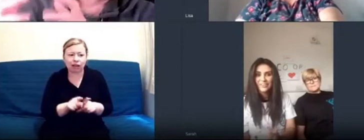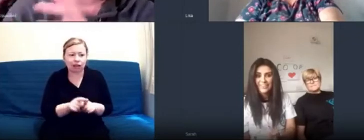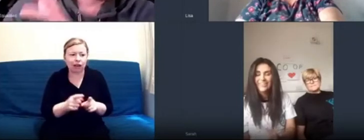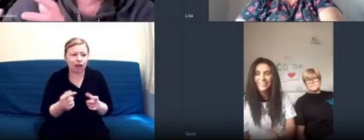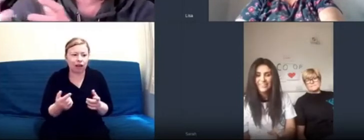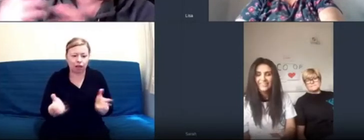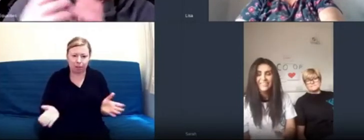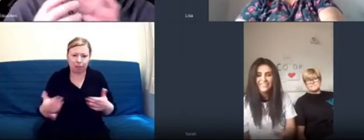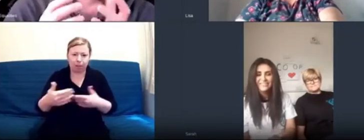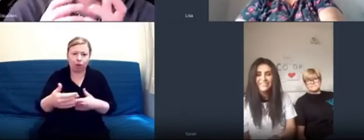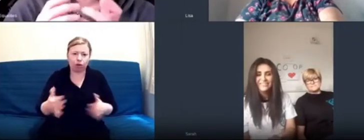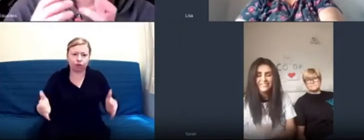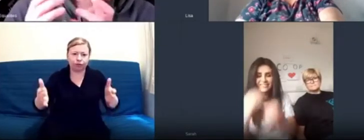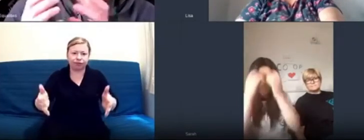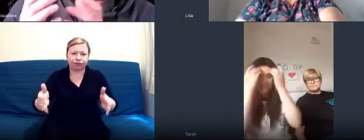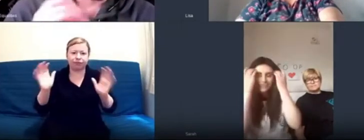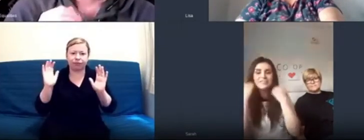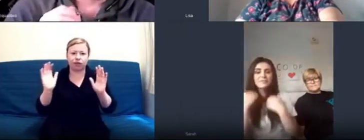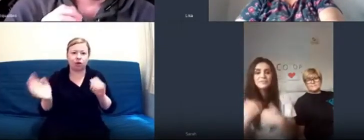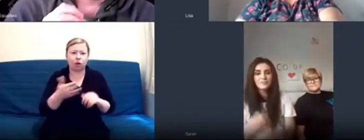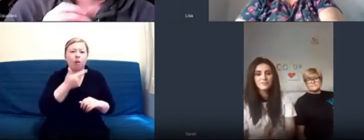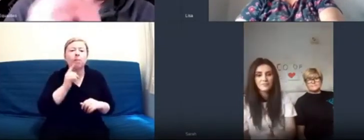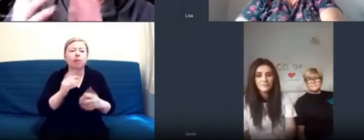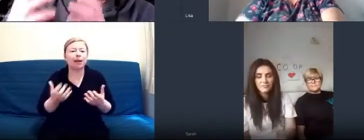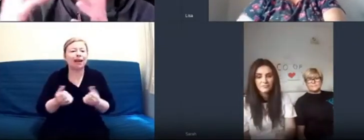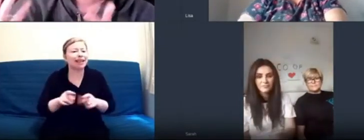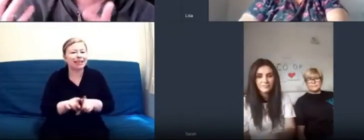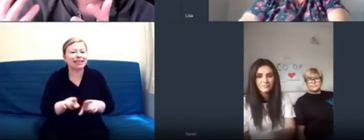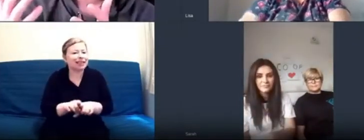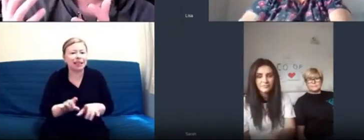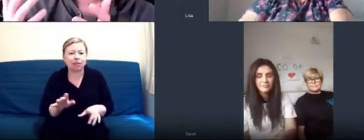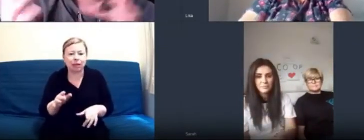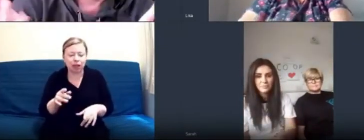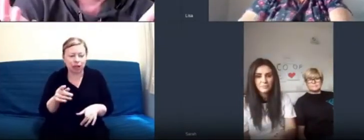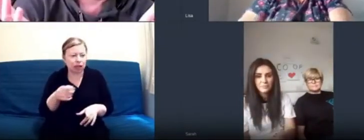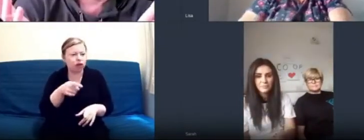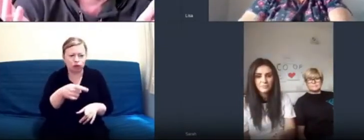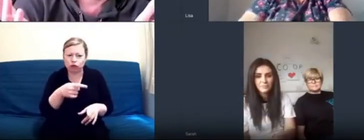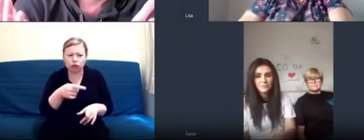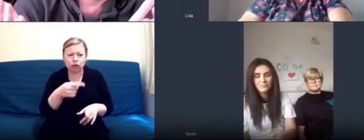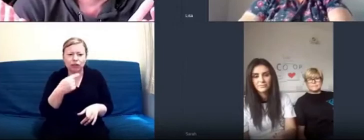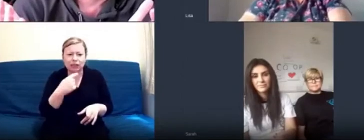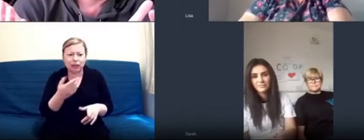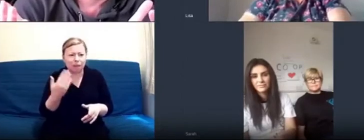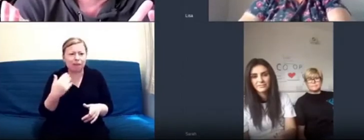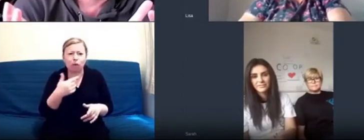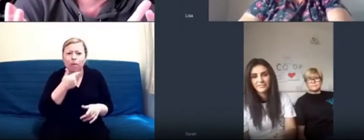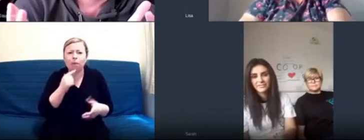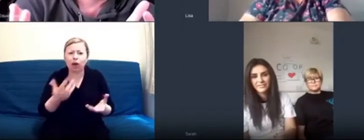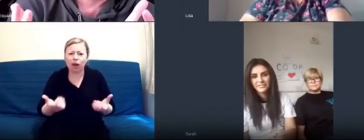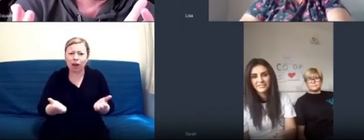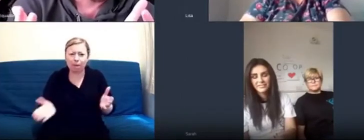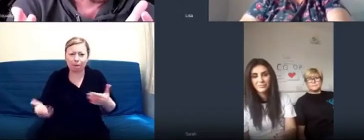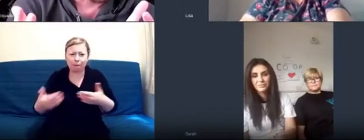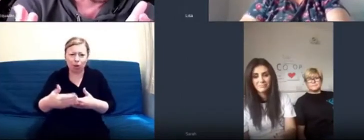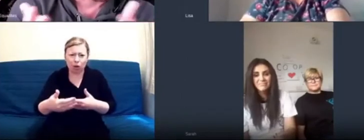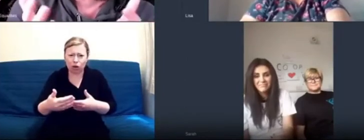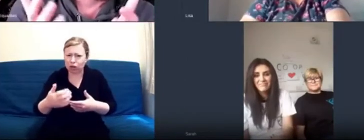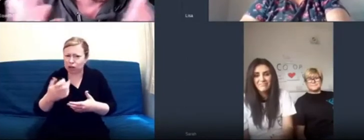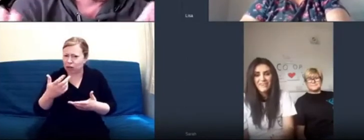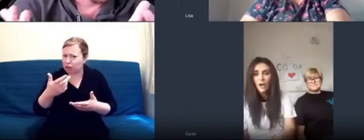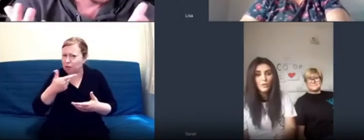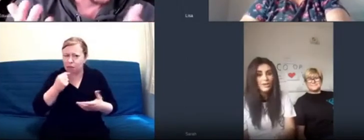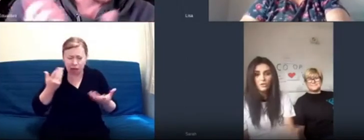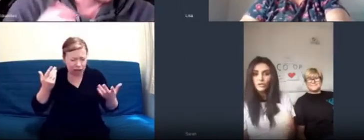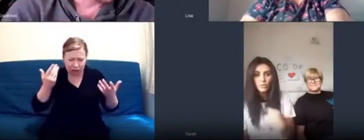something that we can work. I think what you were mentioning about all the people receiving a box of things that I can't use this, I don't know how to do this,